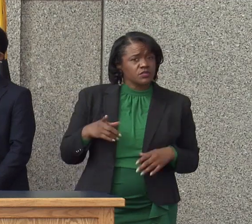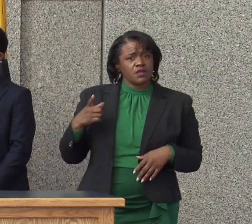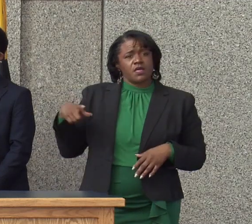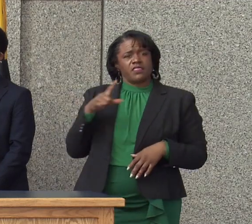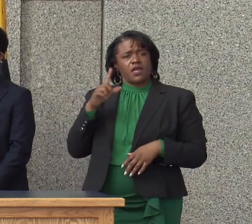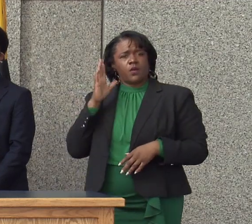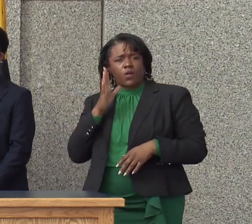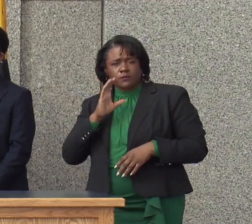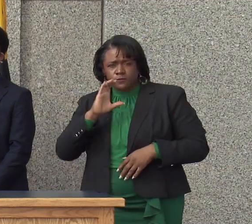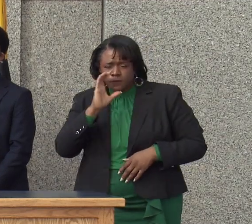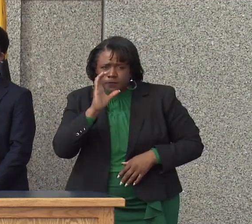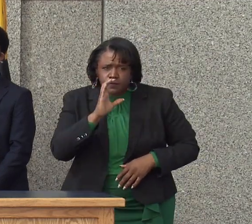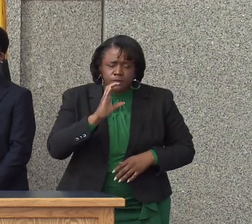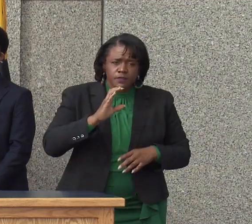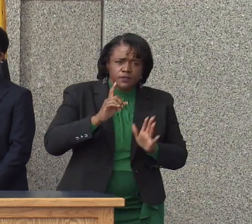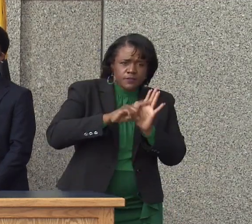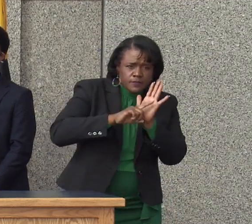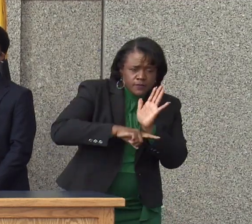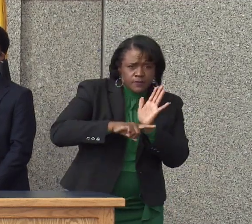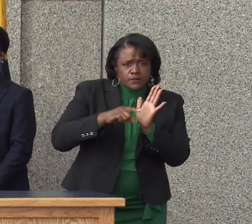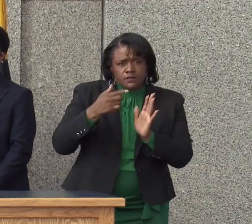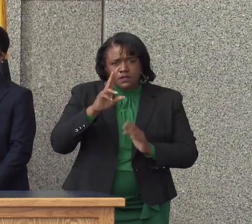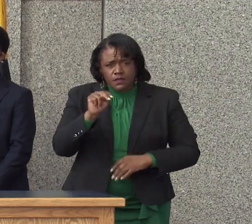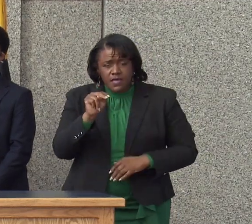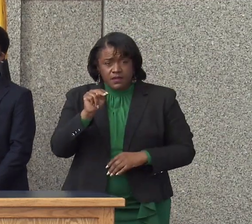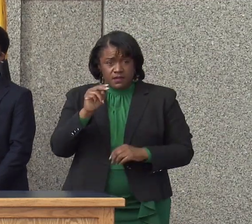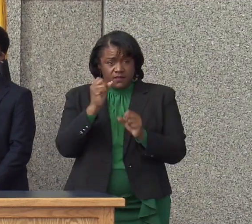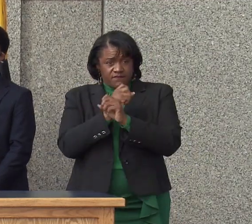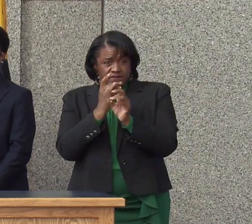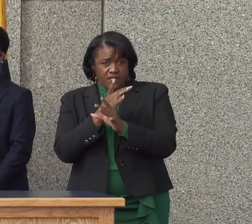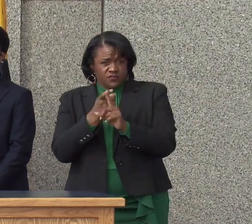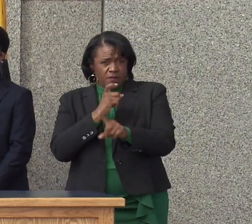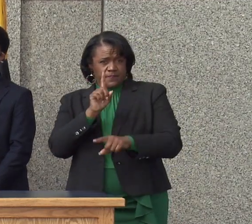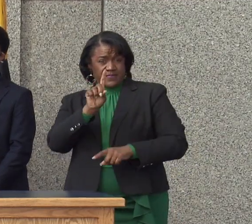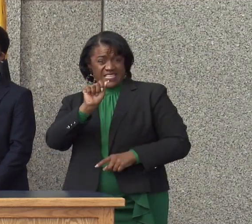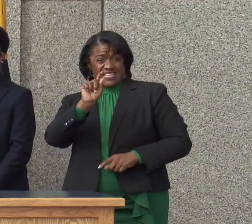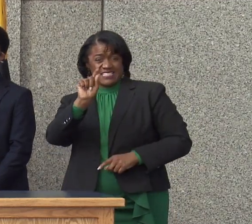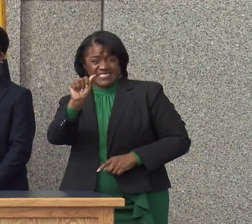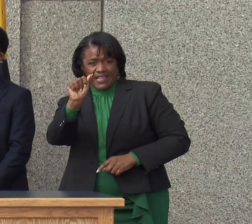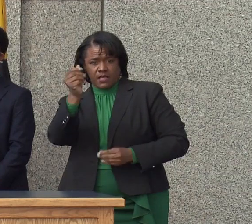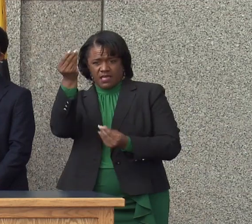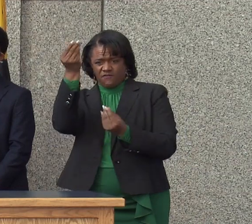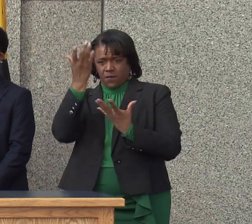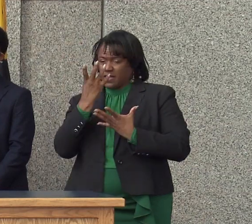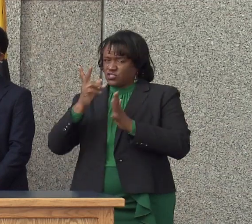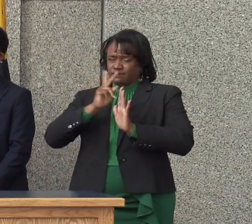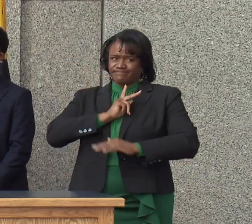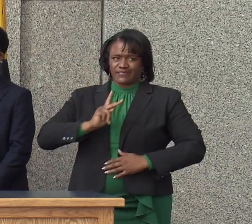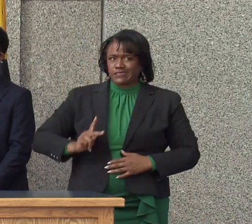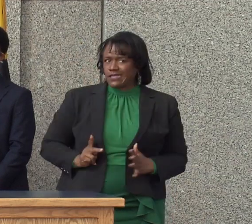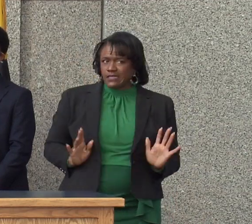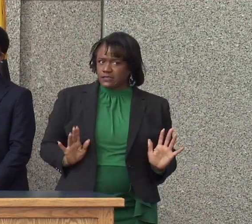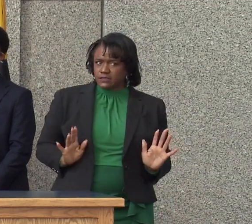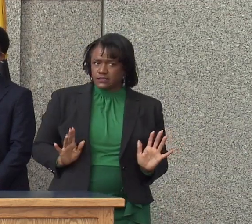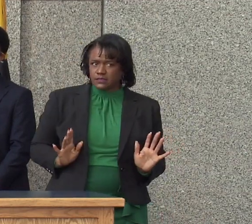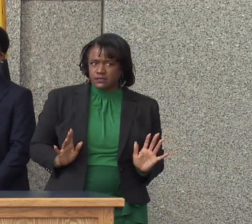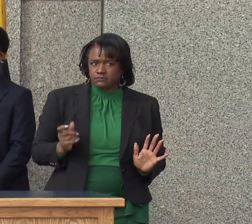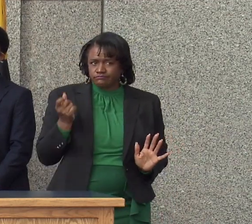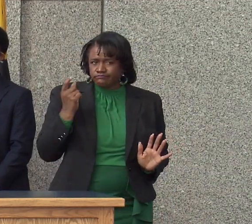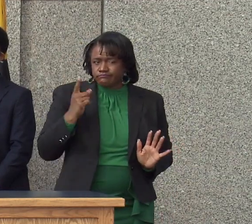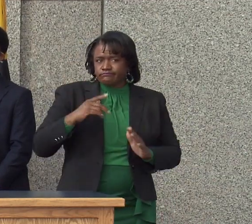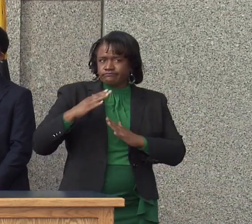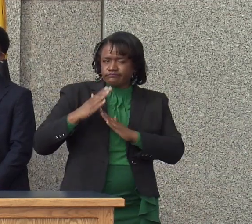go after looking at gun violence from a data perspective. Data is king, and you